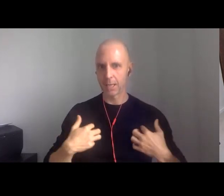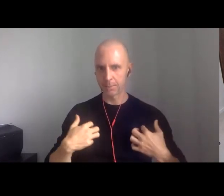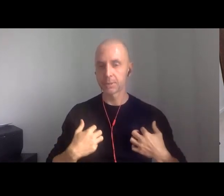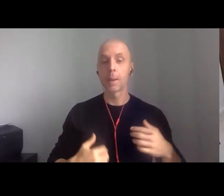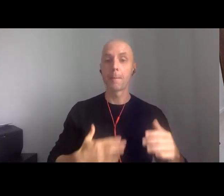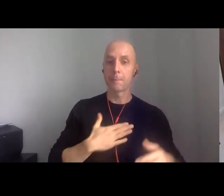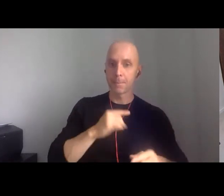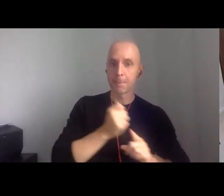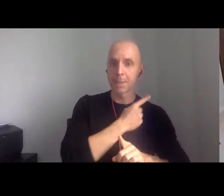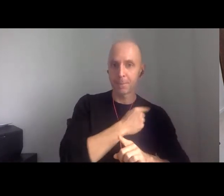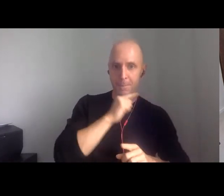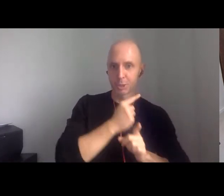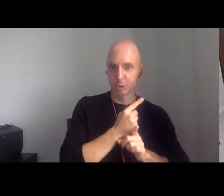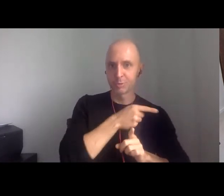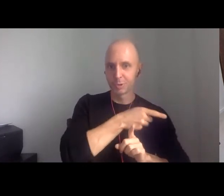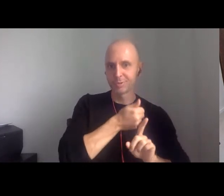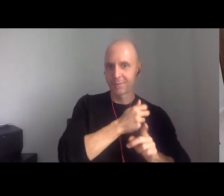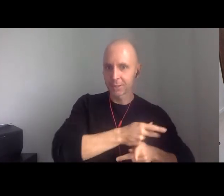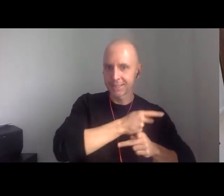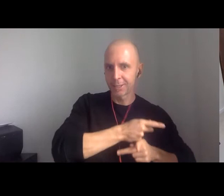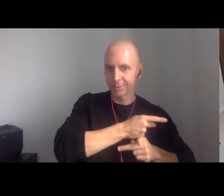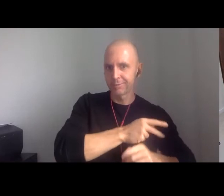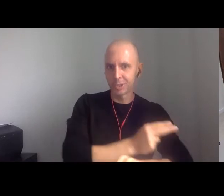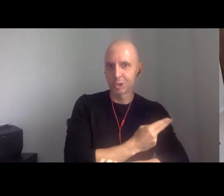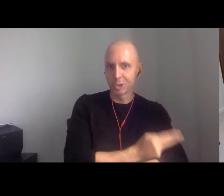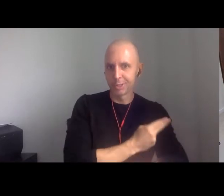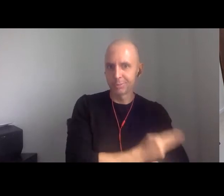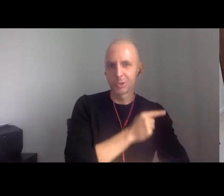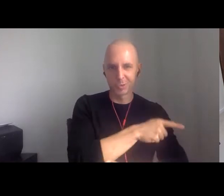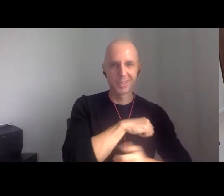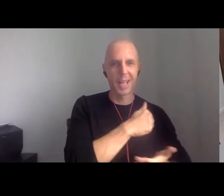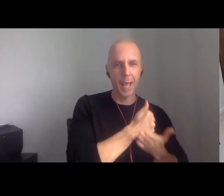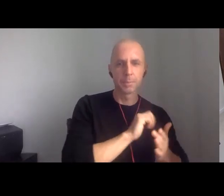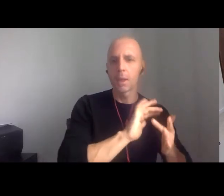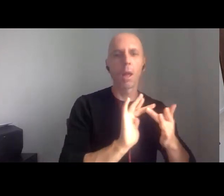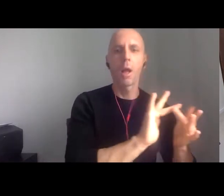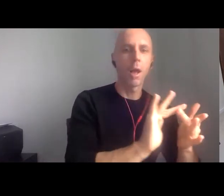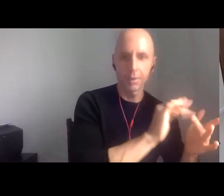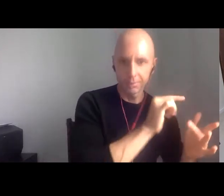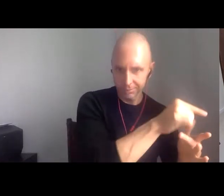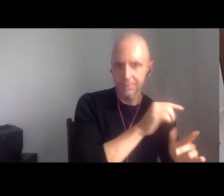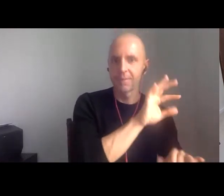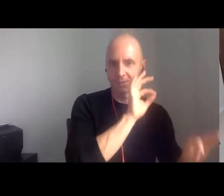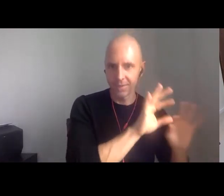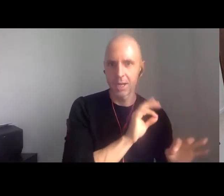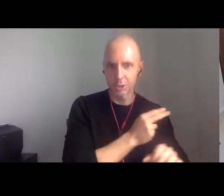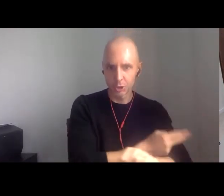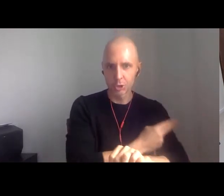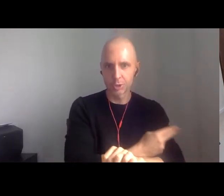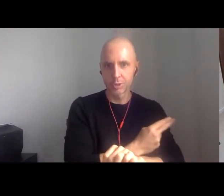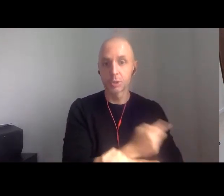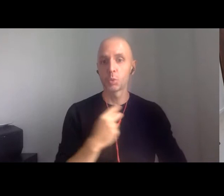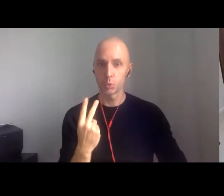year, which was an interesting project. And now they live in the fields at the castle.